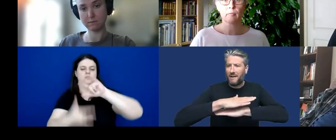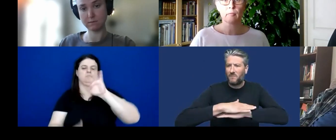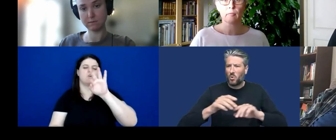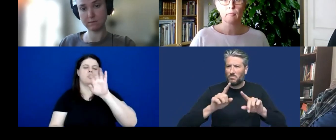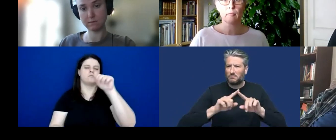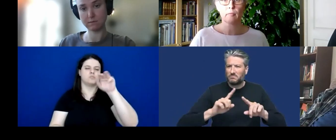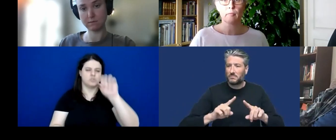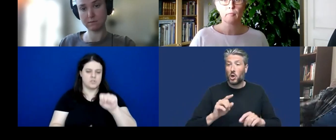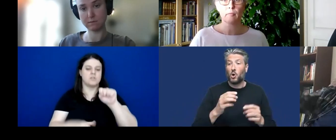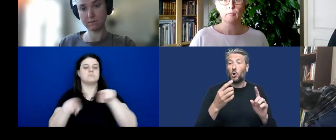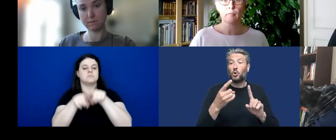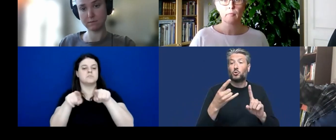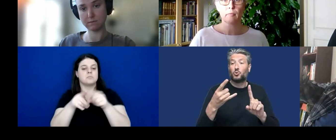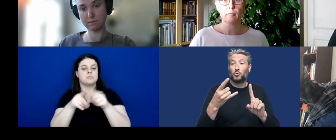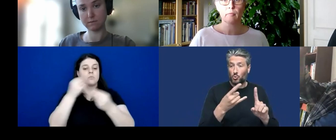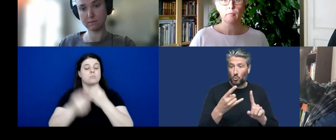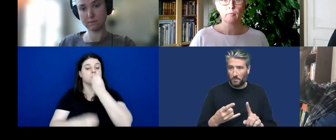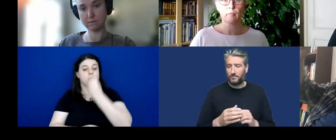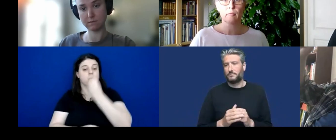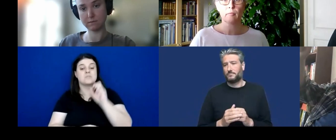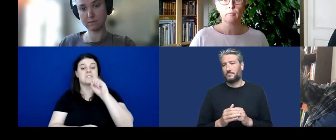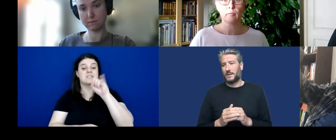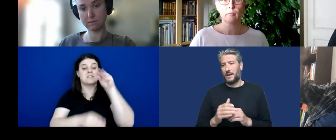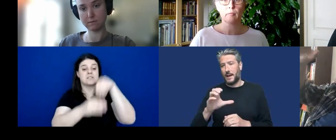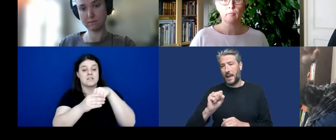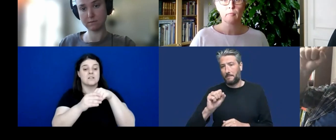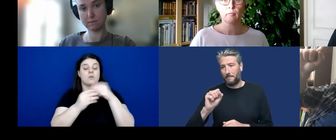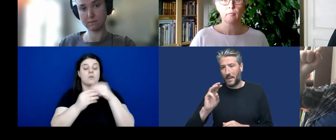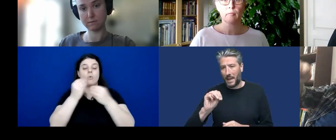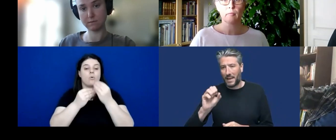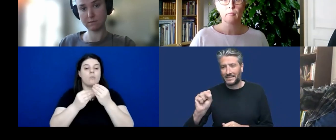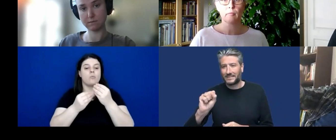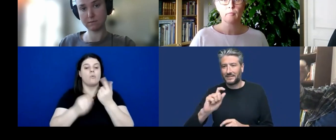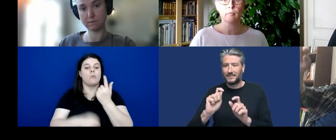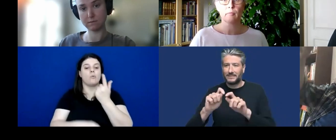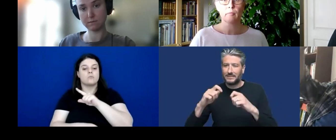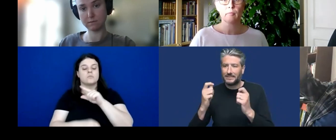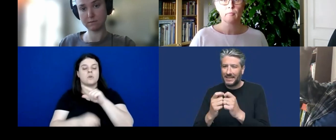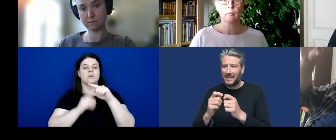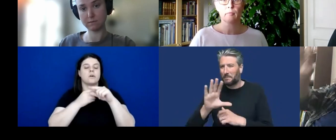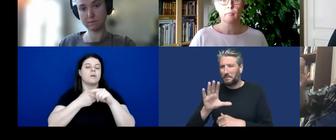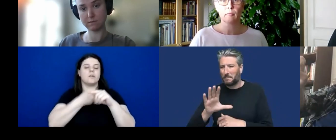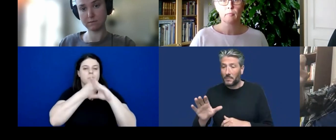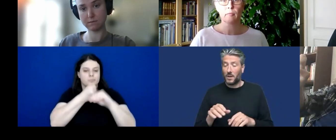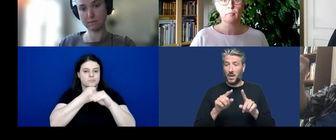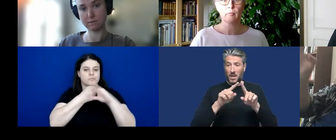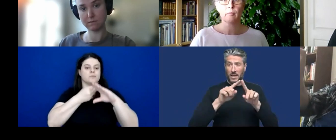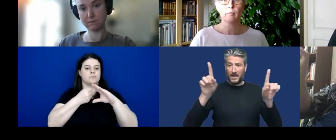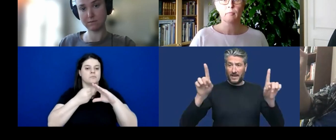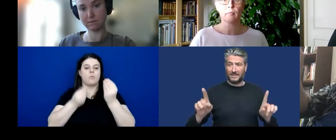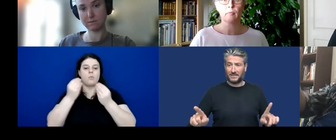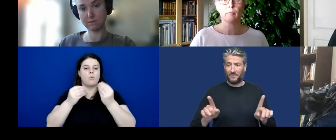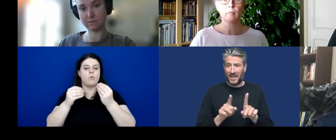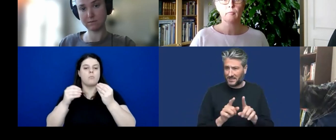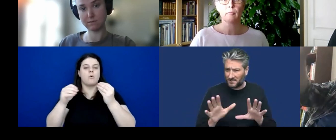to appreciate that when you're trying to find where to unmute or turn your video off, they always put it in the middle of a screen. It'd